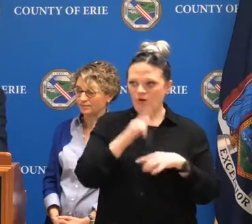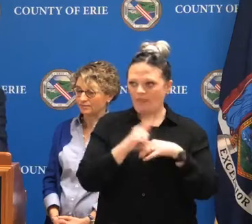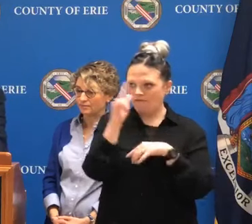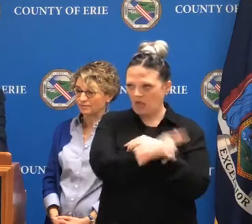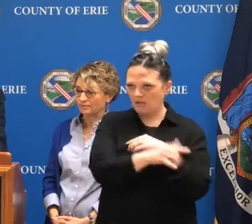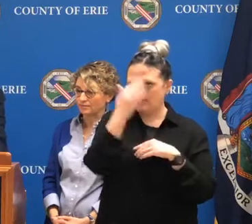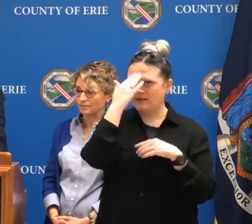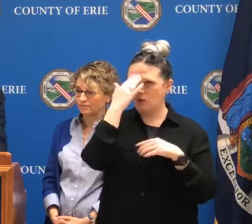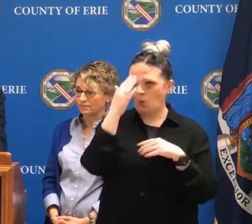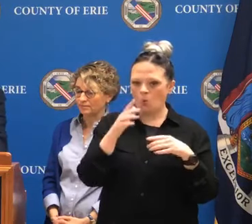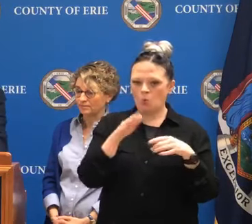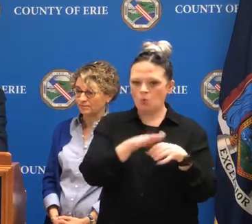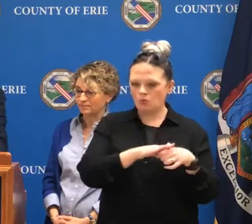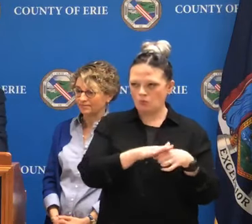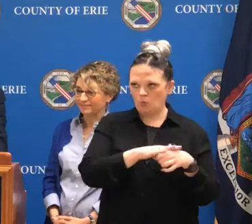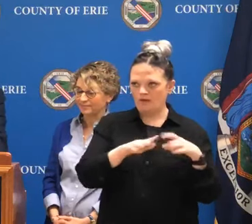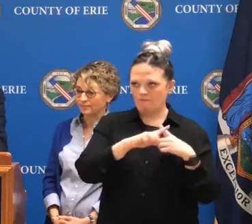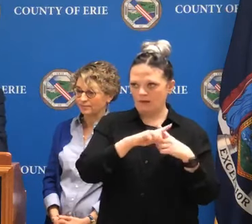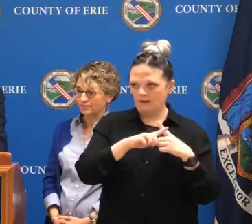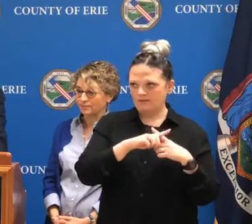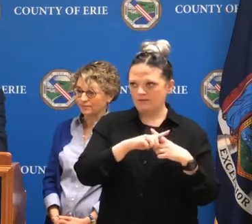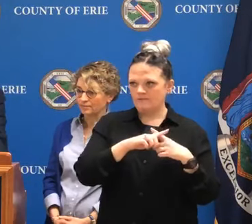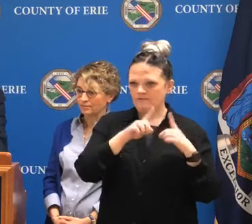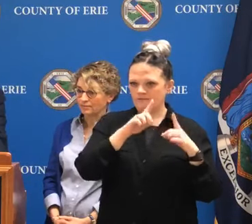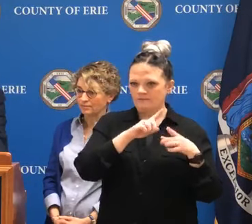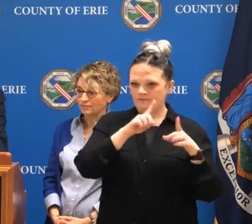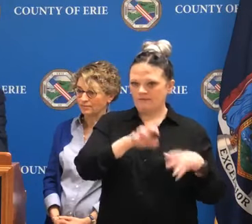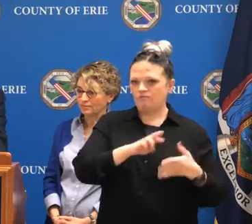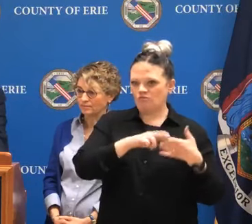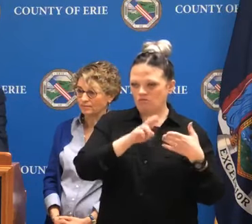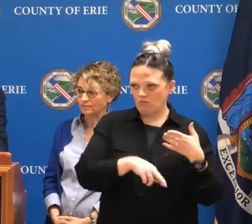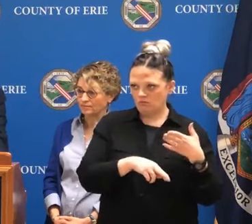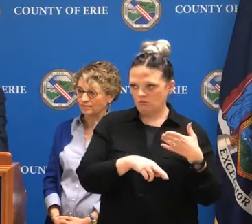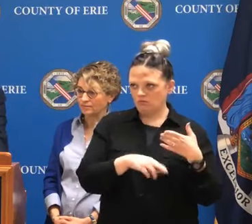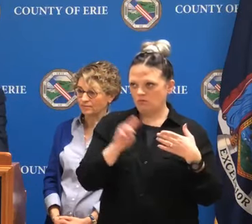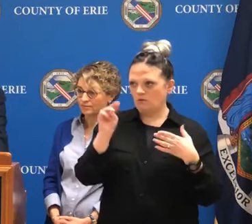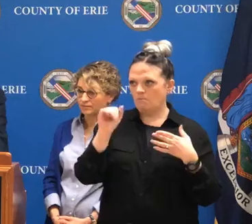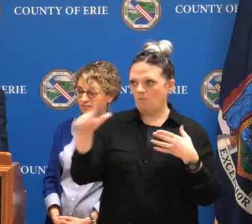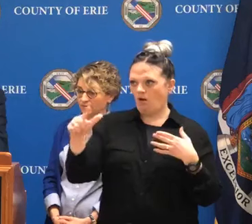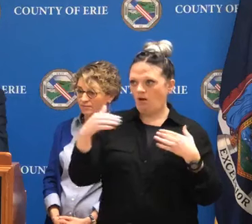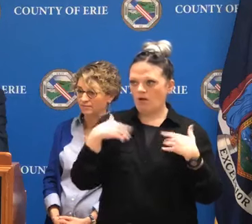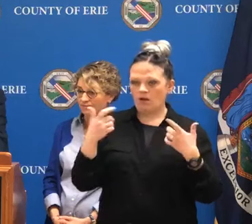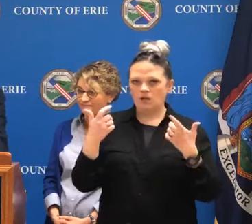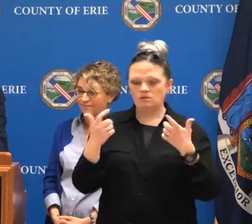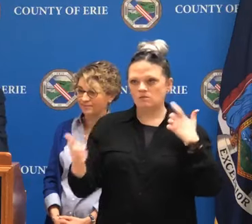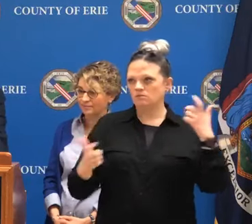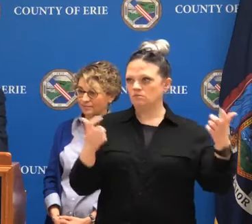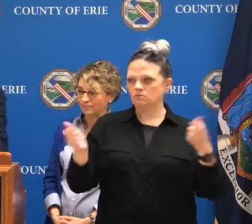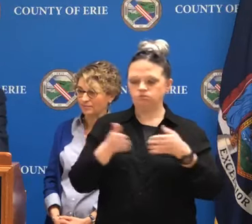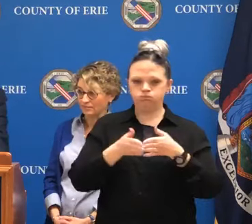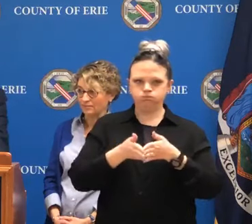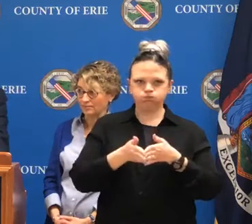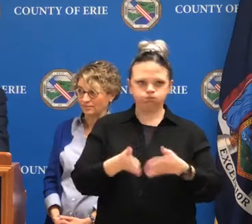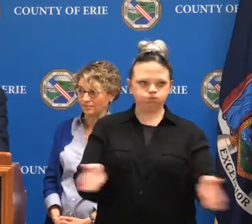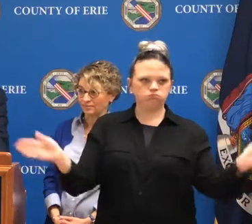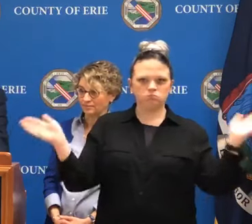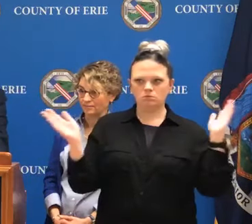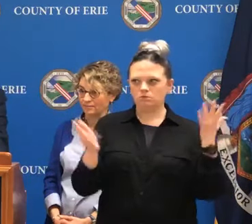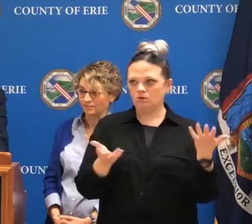of positive patients with positive test results, the mall has the widest, is